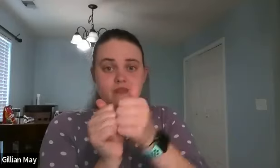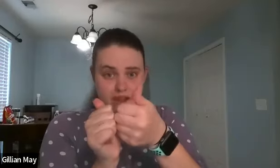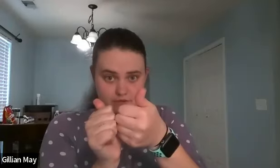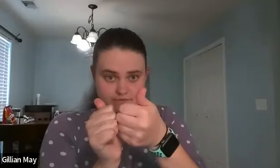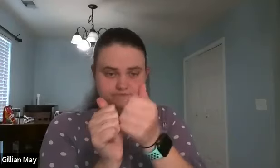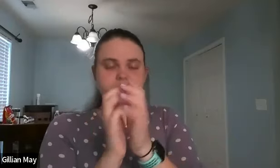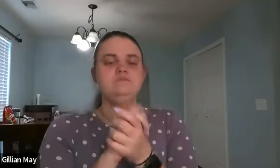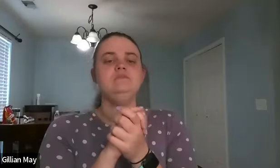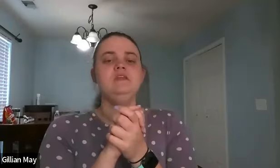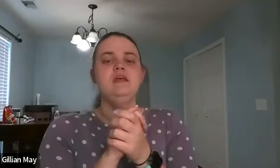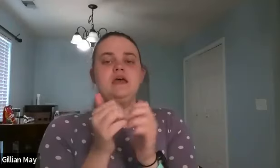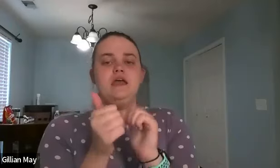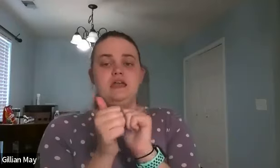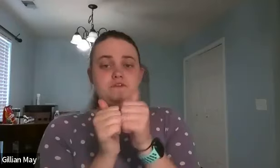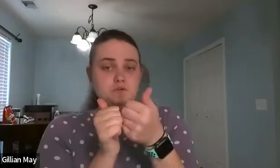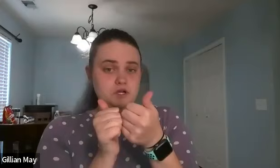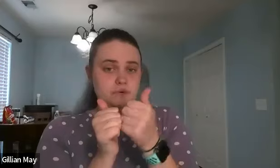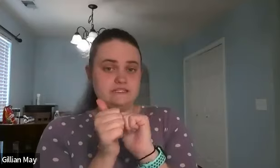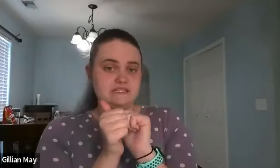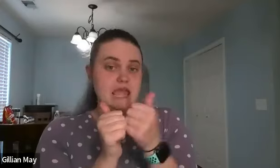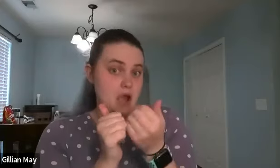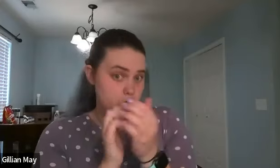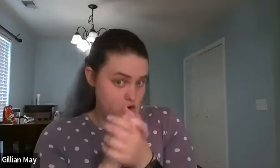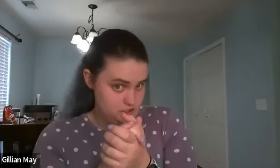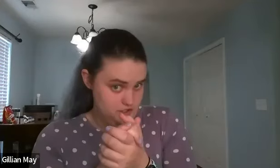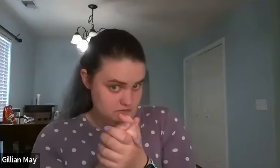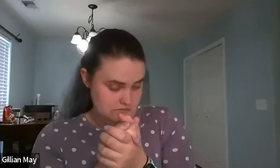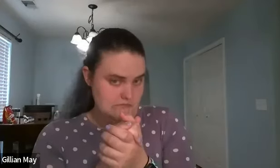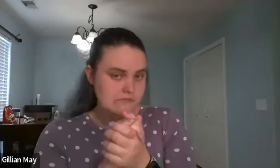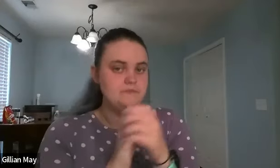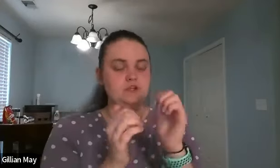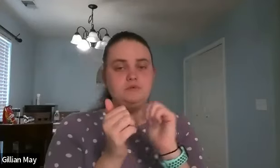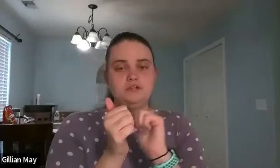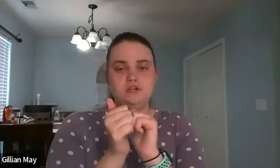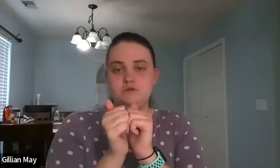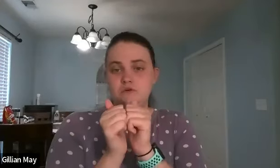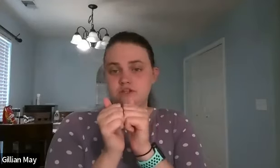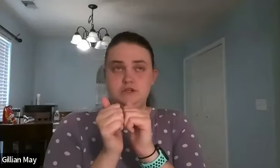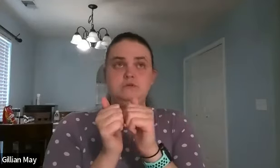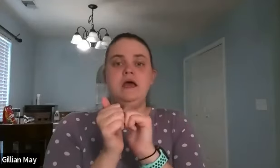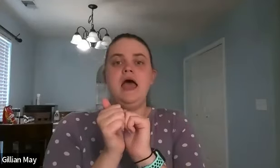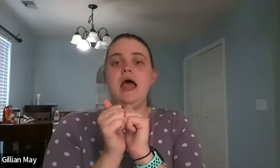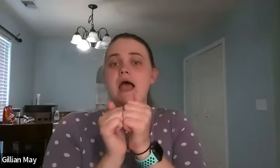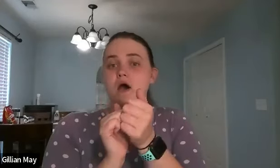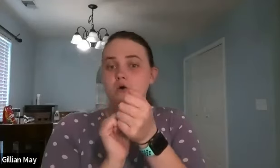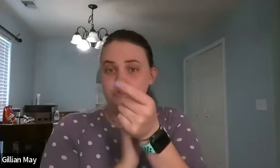How. If you were going to say, how are you? You would do how